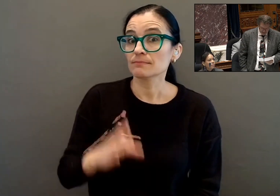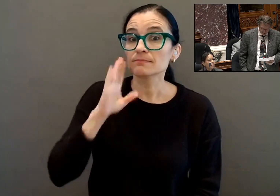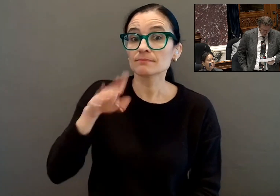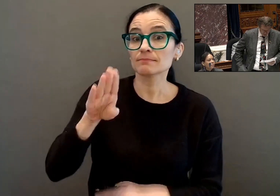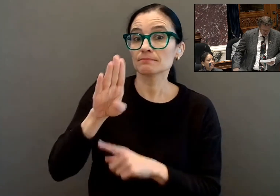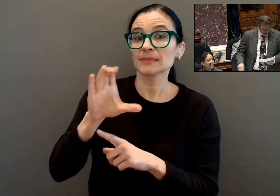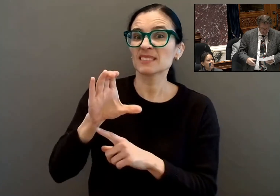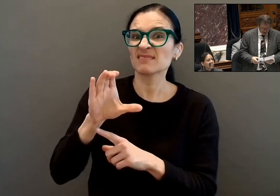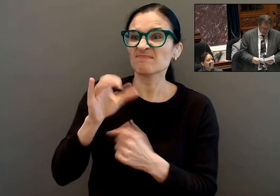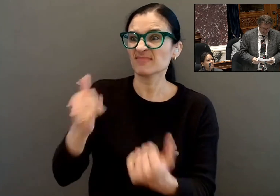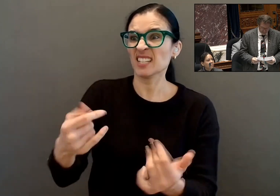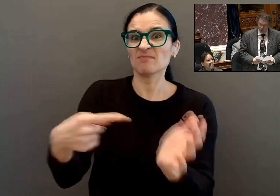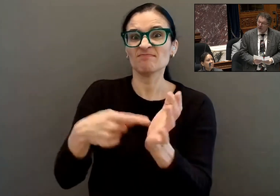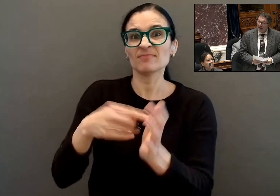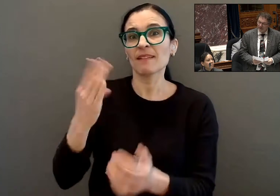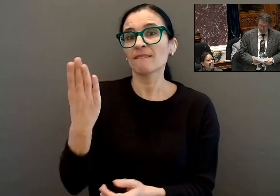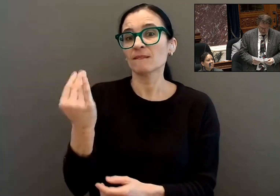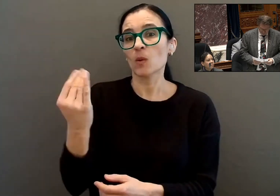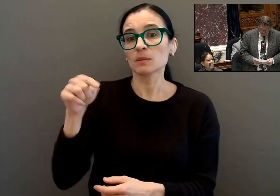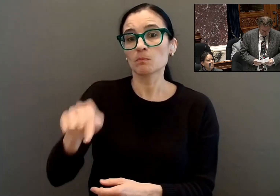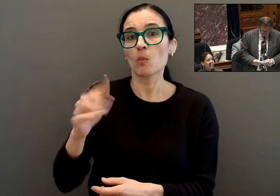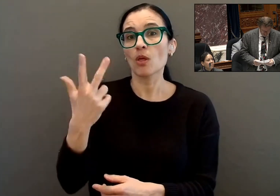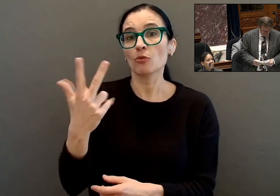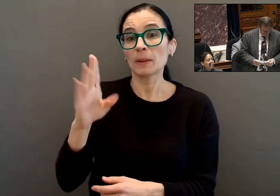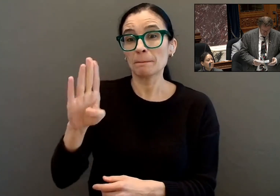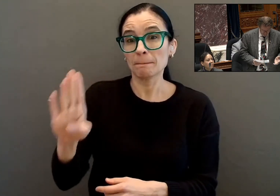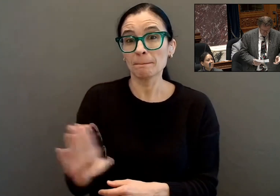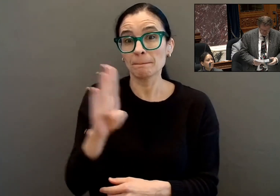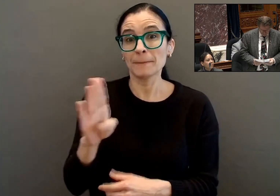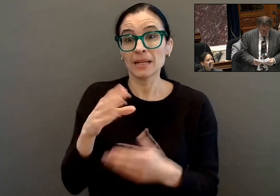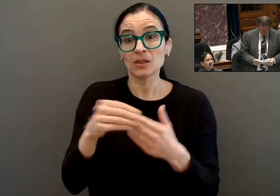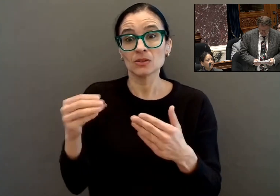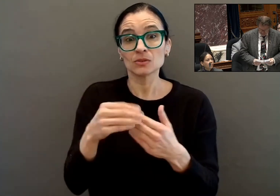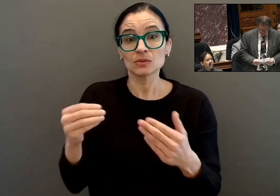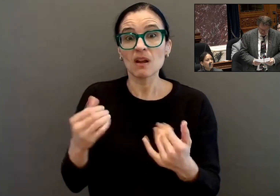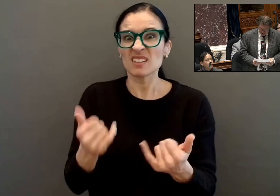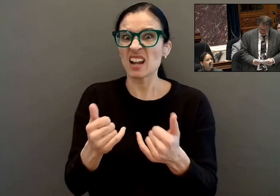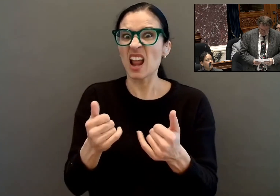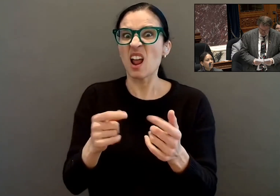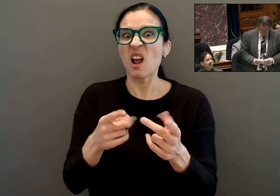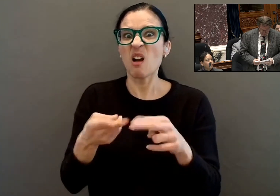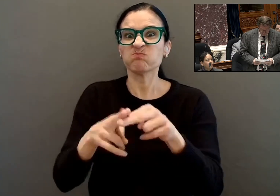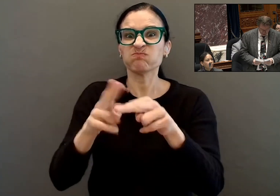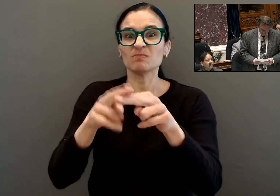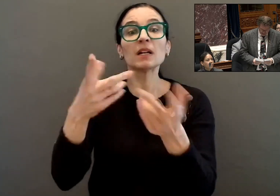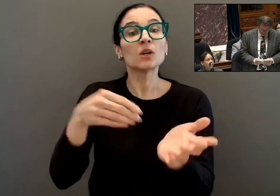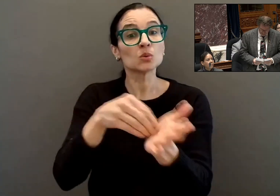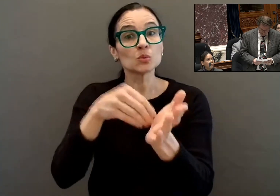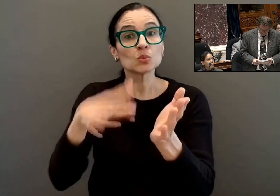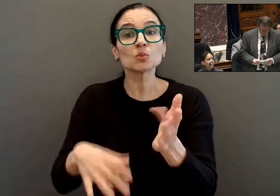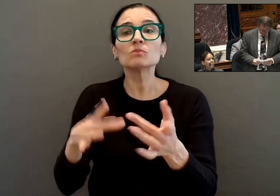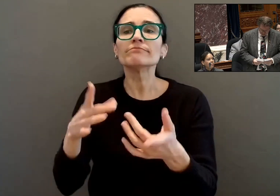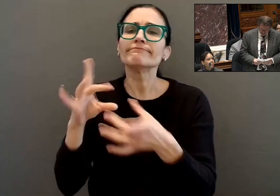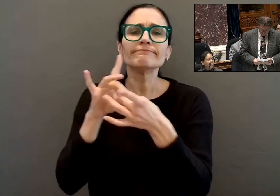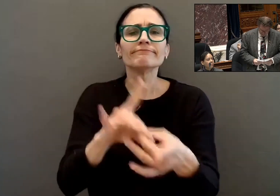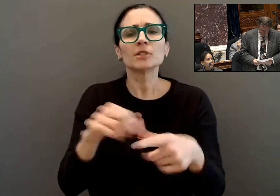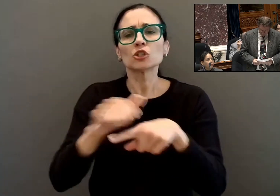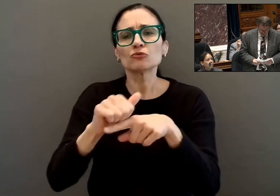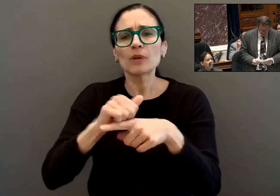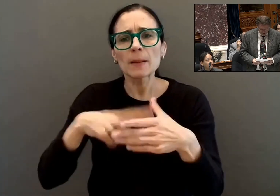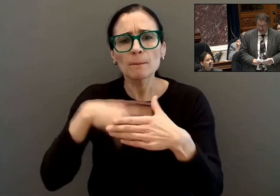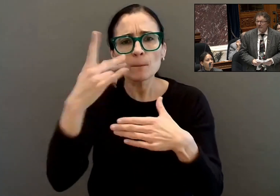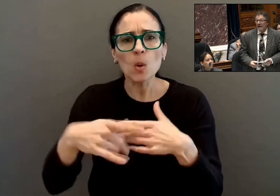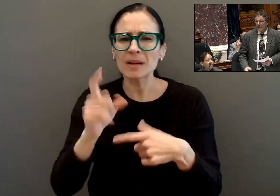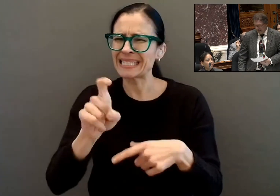students, institutions, and training programs deserve clarity. Through the Speaker, can the Minister confirm whether post-secondary and future skills